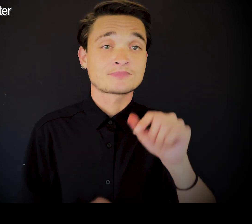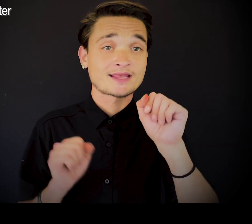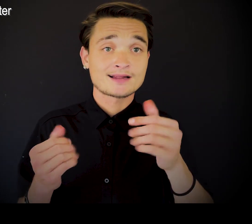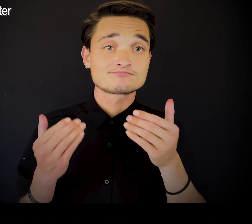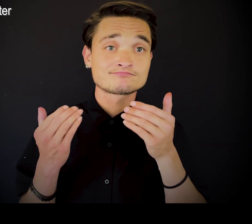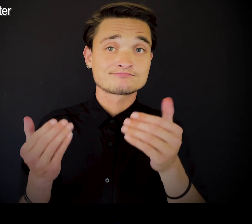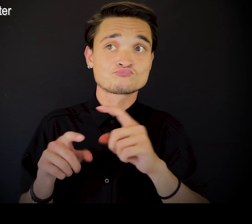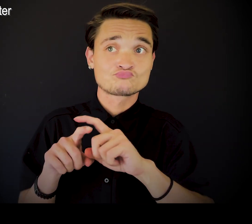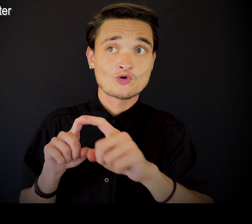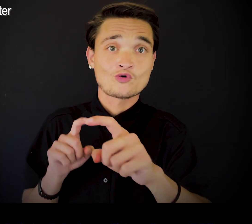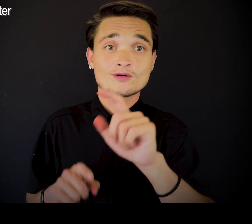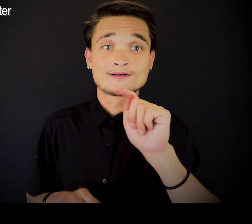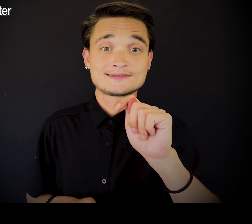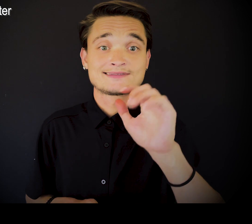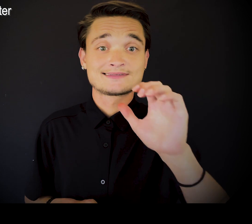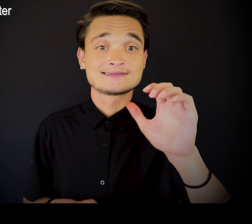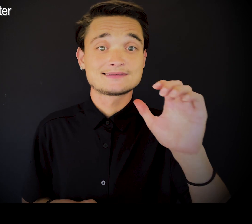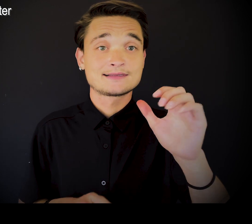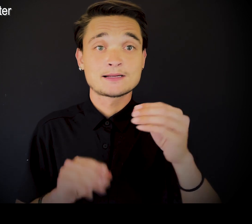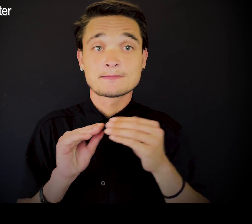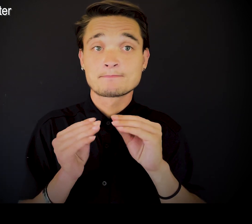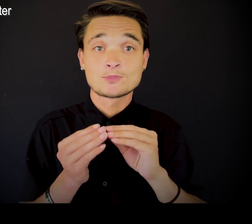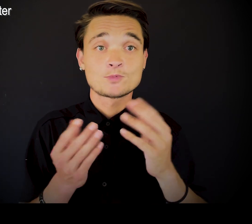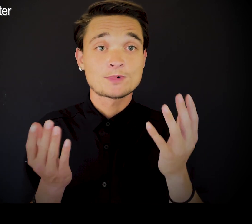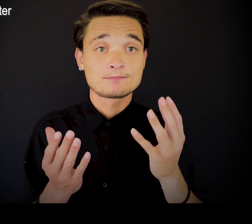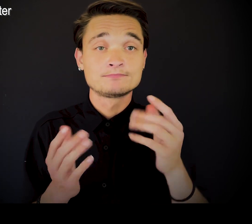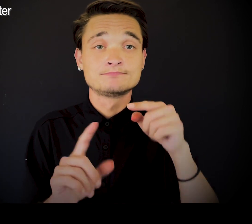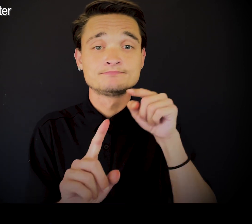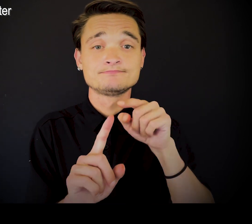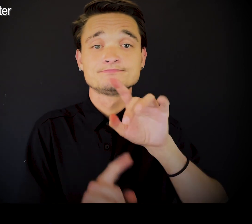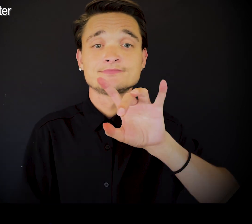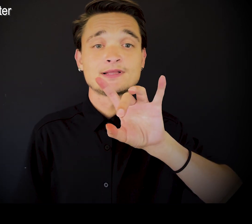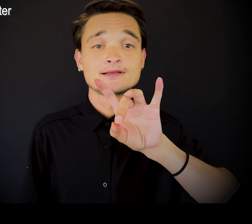Call the Telephone Claims Center, TCC, toll-free at